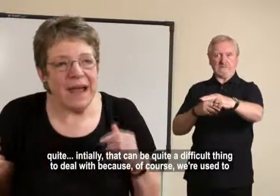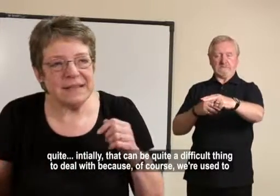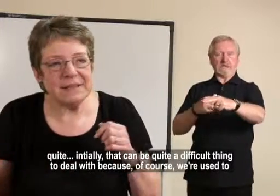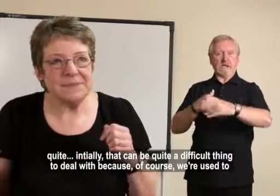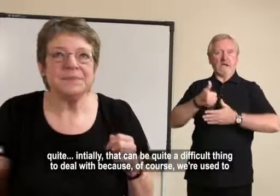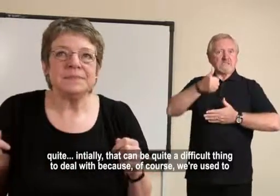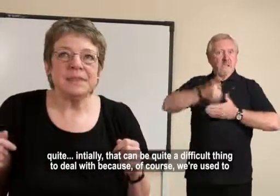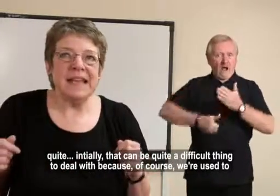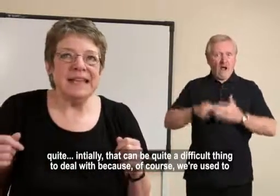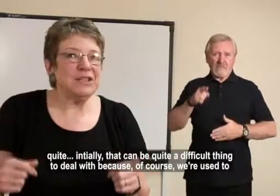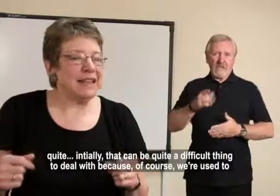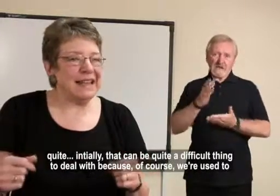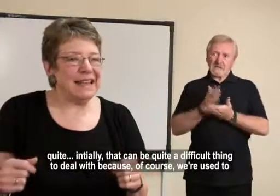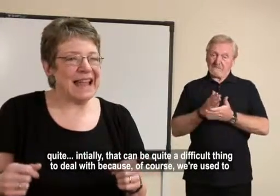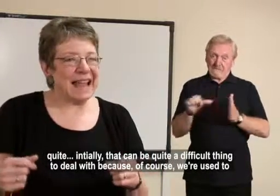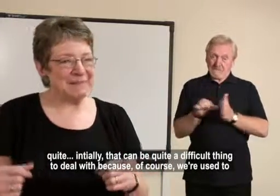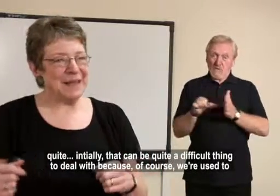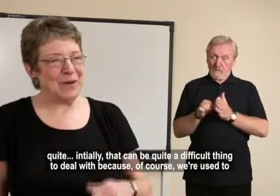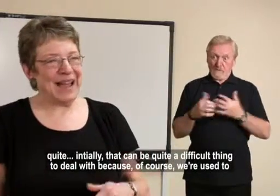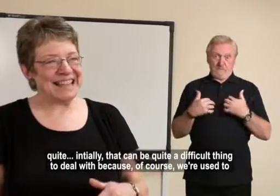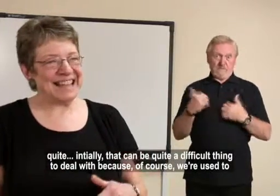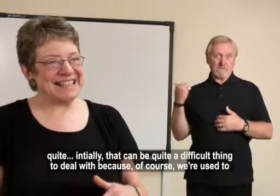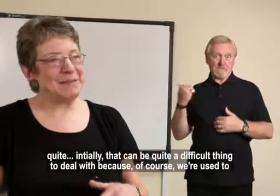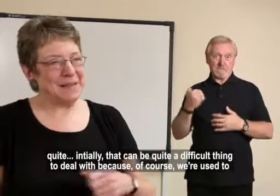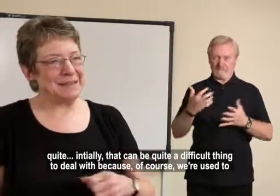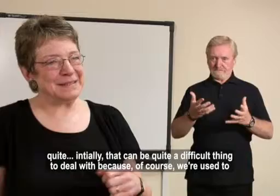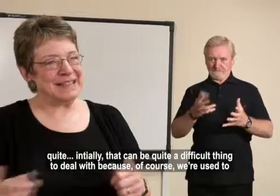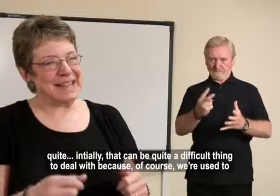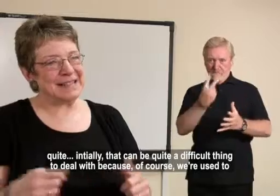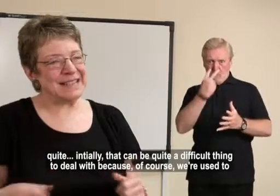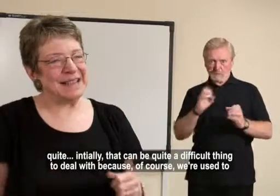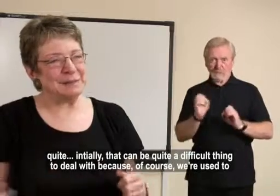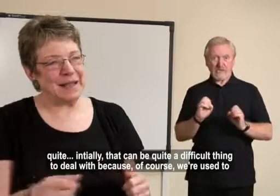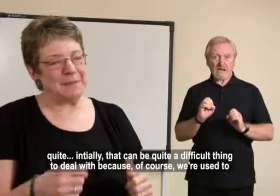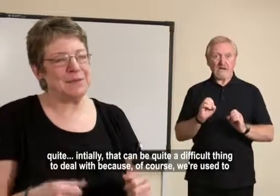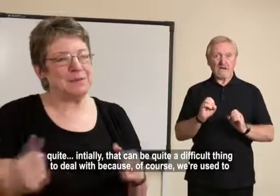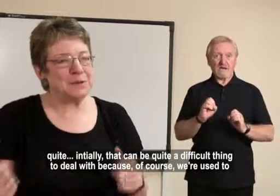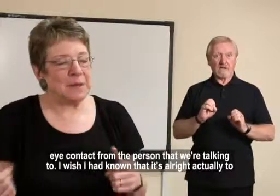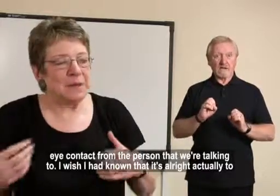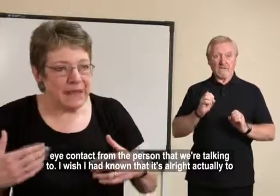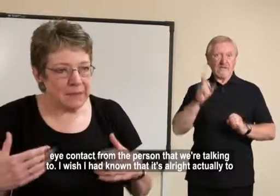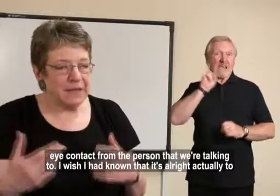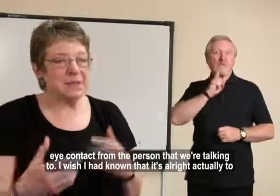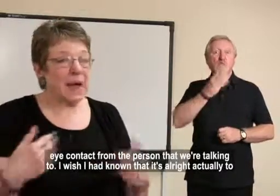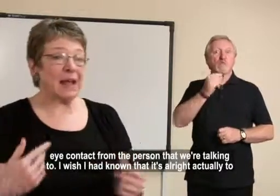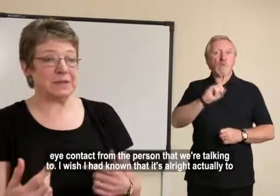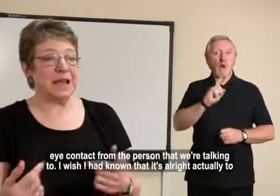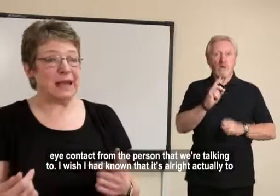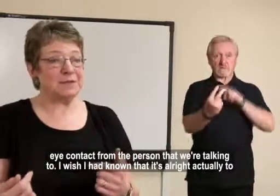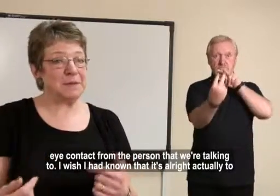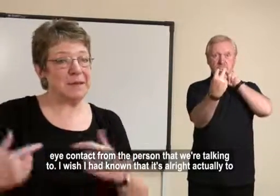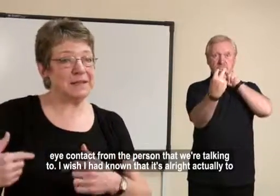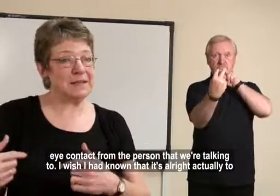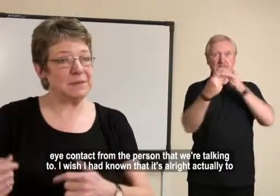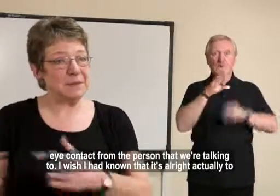that's quite, initially that can be quite a difficult thing to deal with, because of course we're used to eye